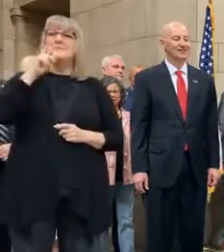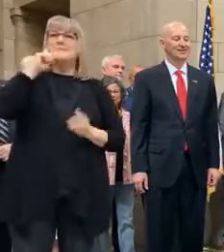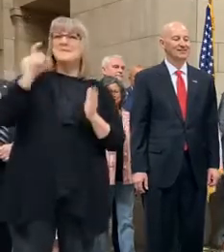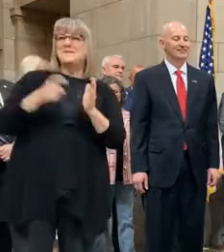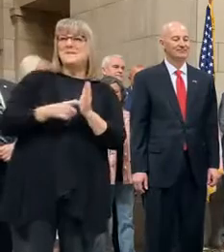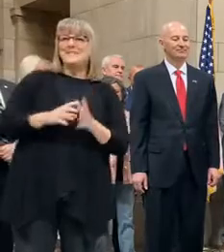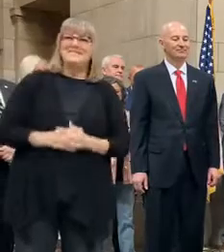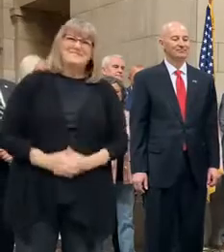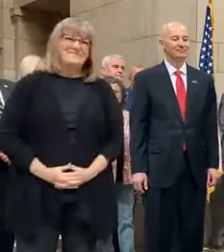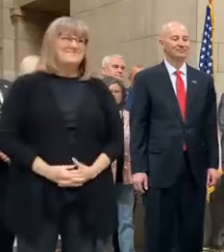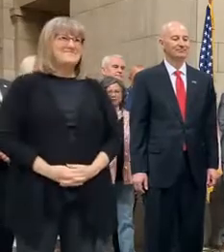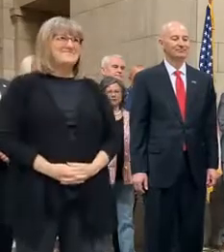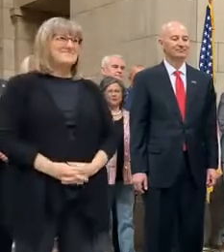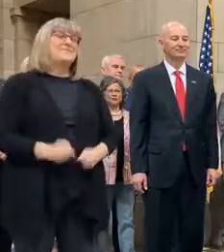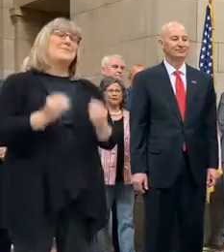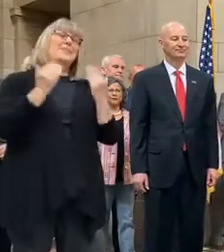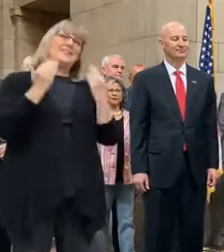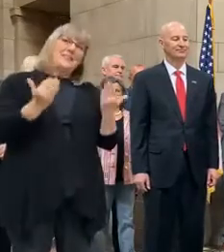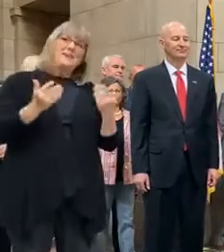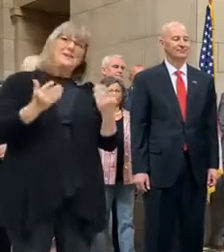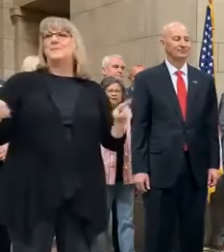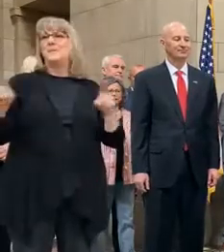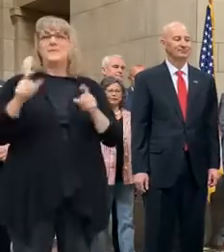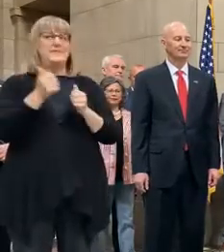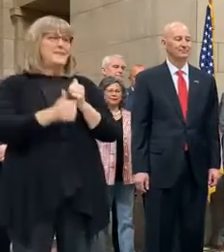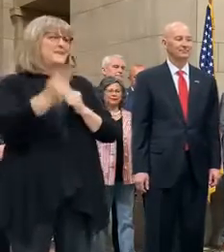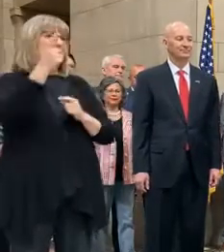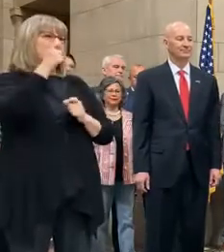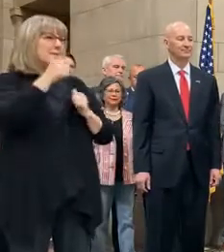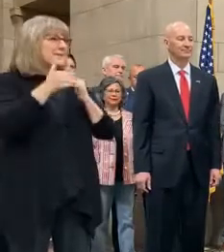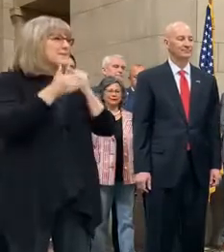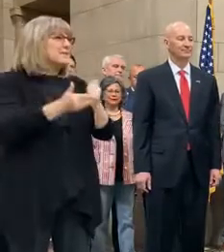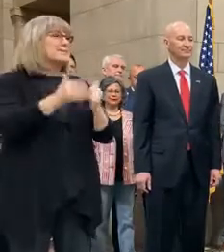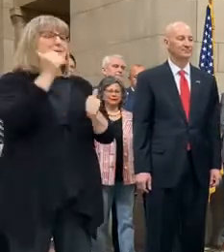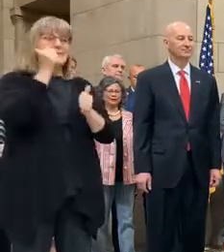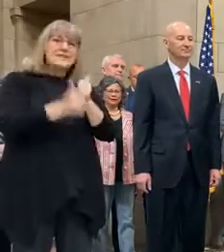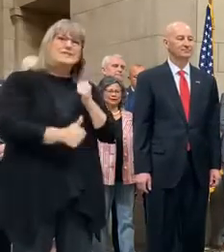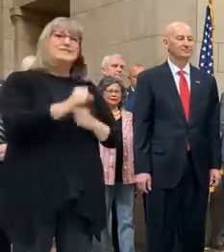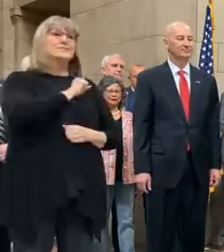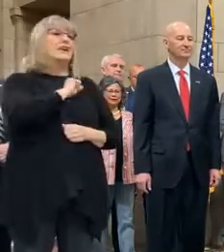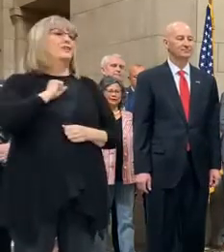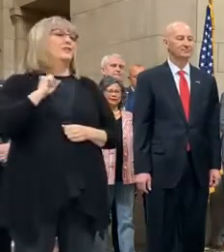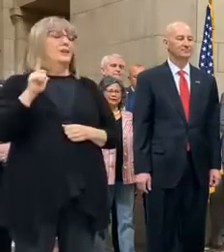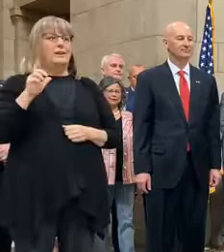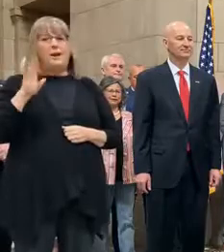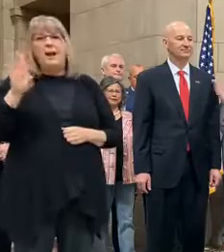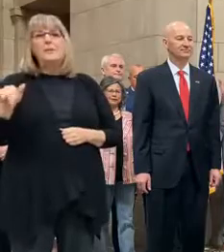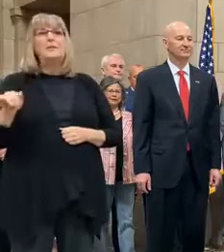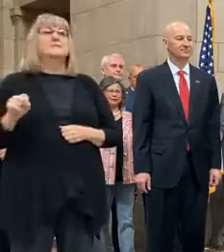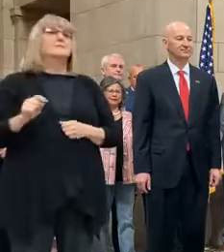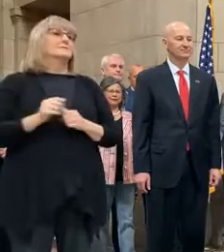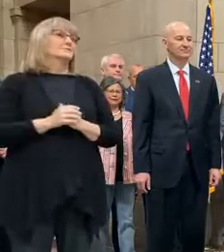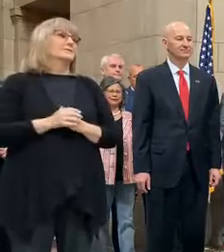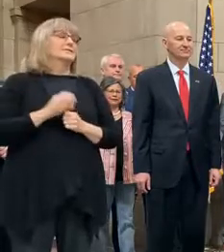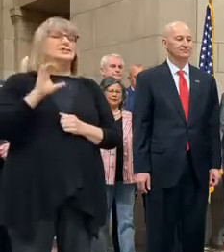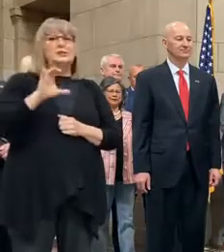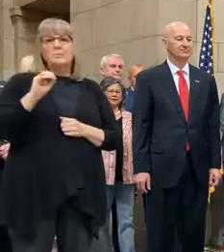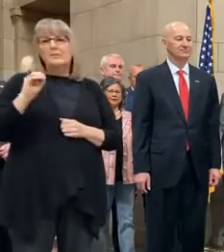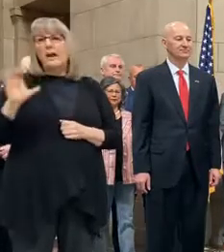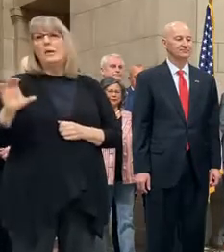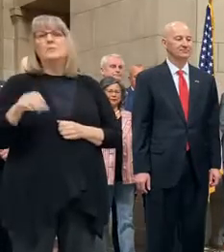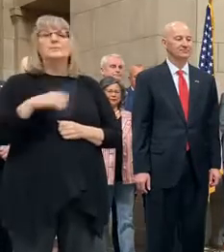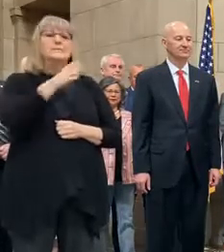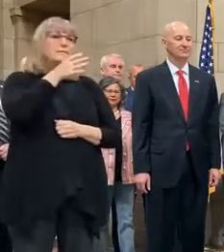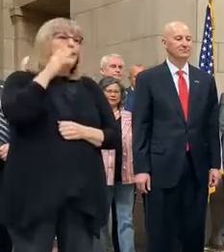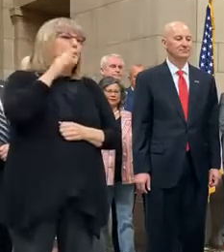noticed. So thank you to all of you and everybody that helped, every senator, all the lobby, the Chambers of Commerce,